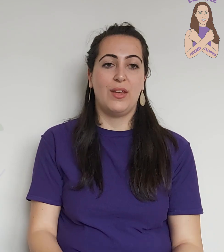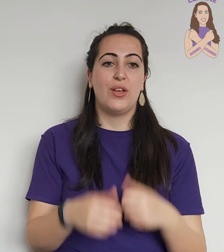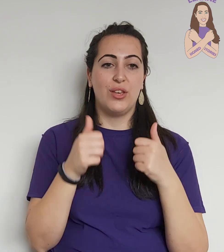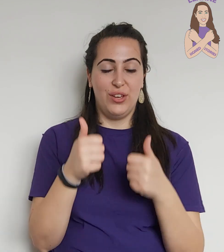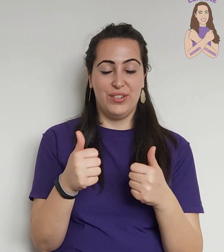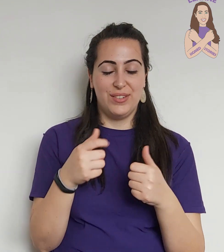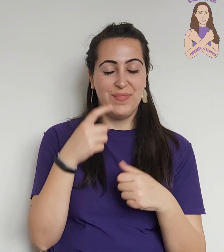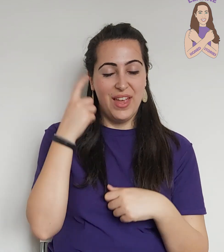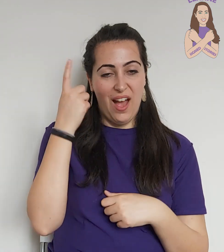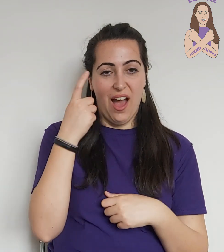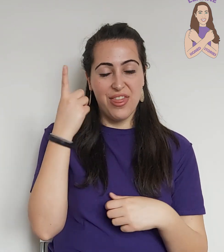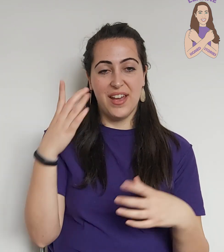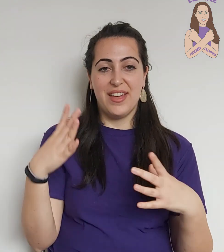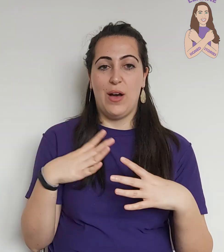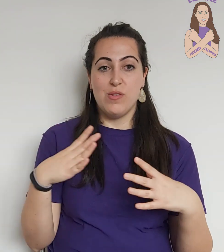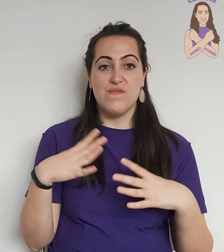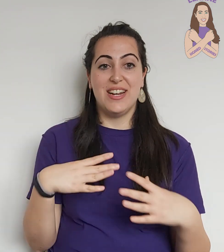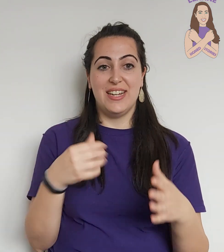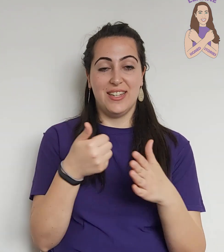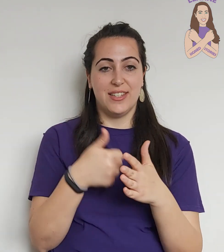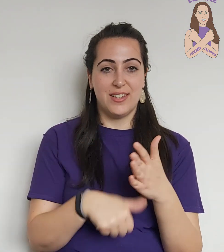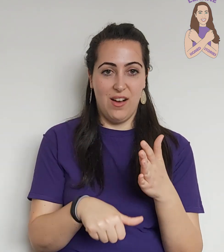Good. I think that we're ready to start.